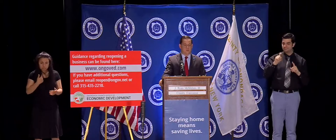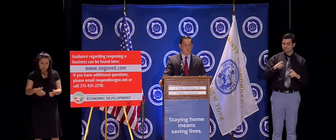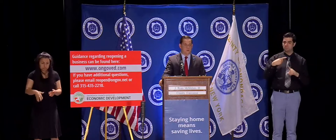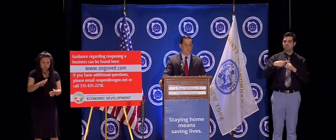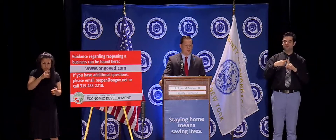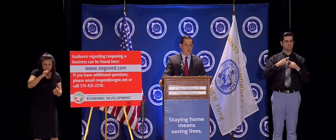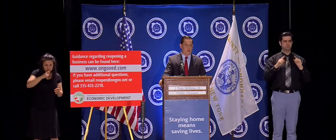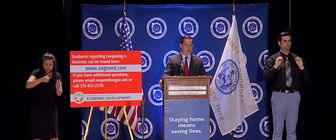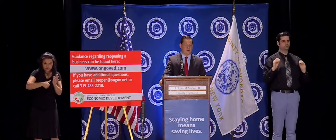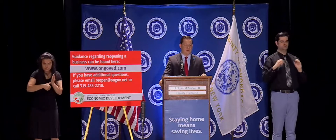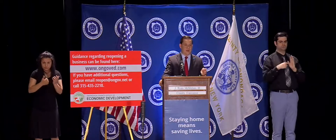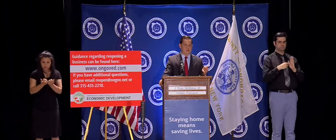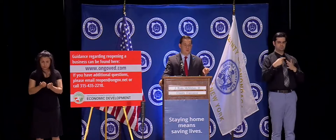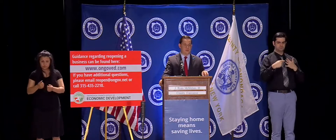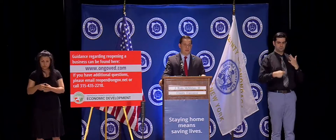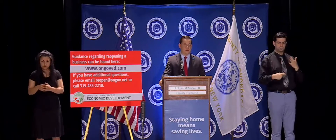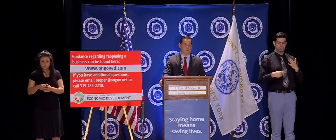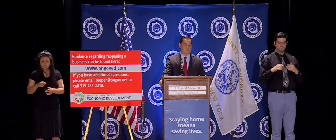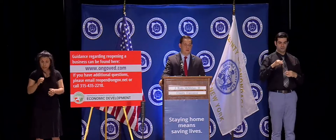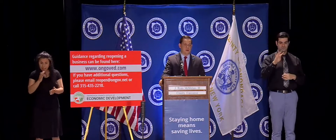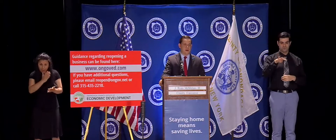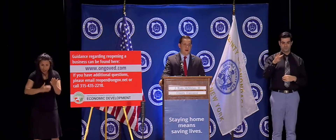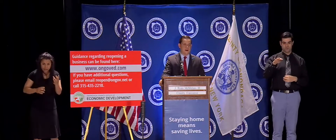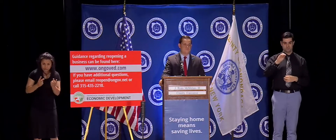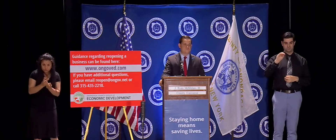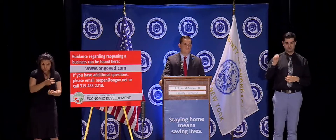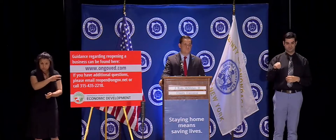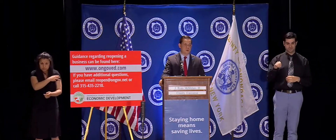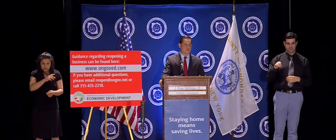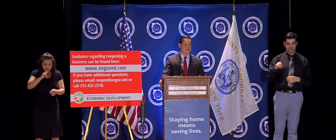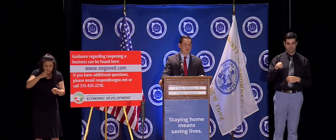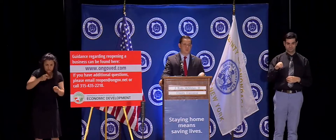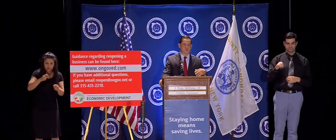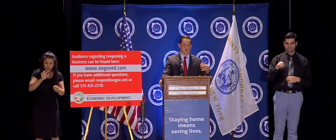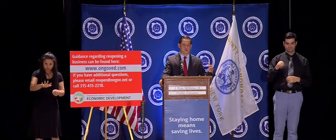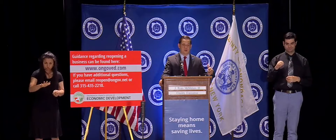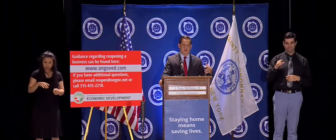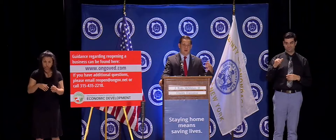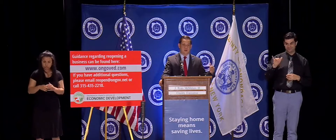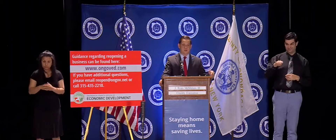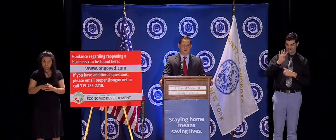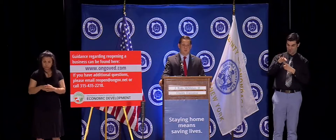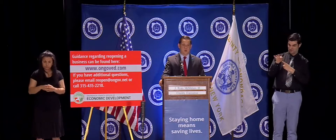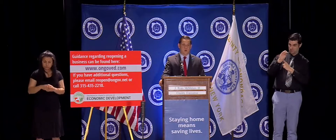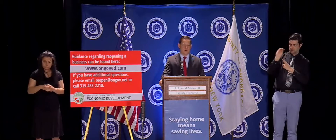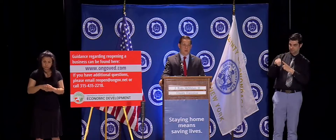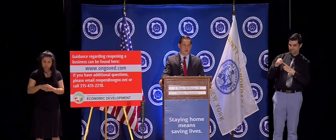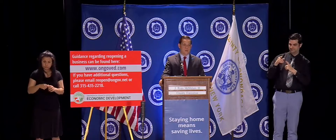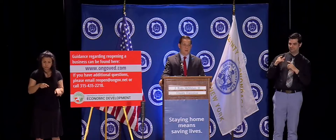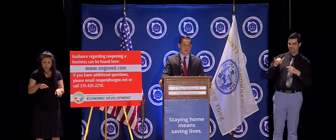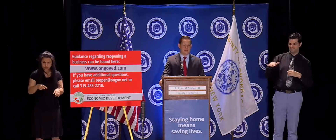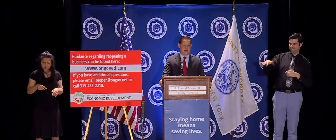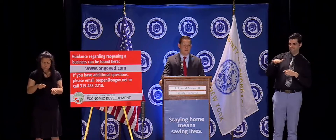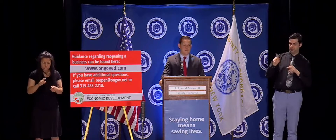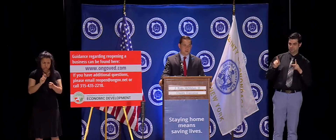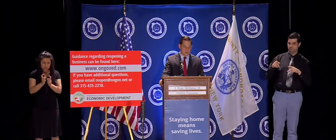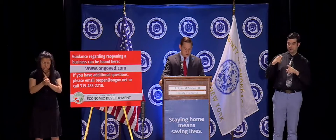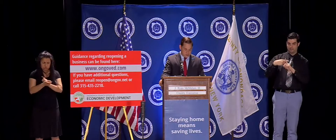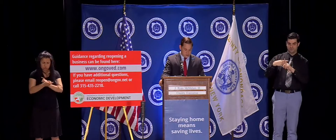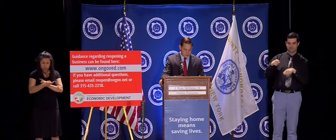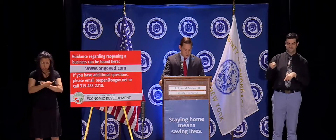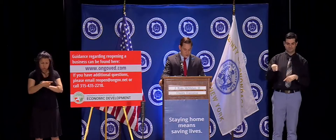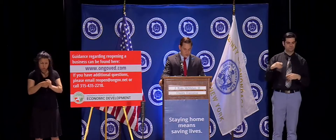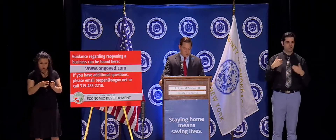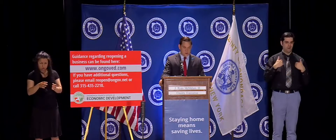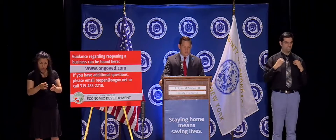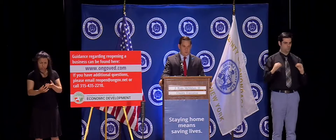of people that went over the last 3 days have had some exposure to the virus over a period of time.